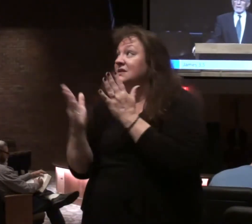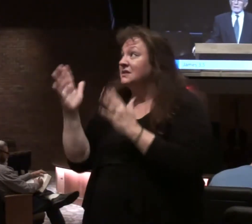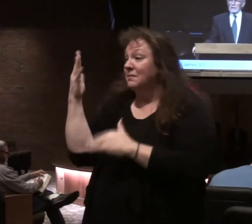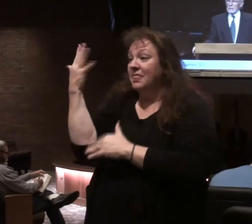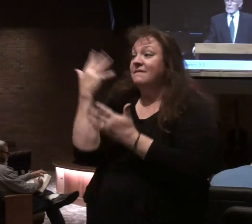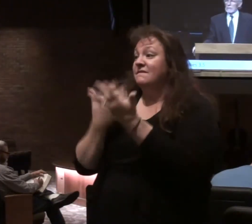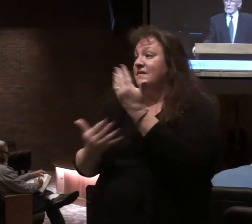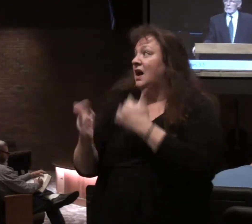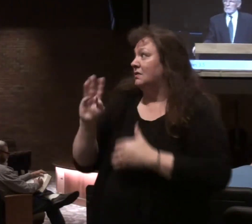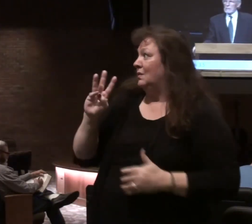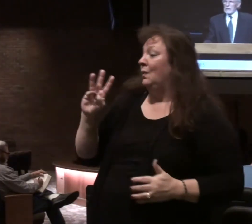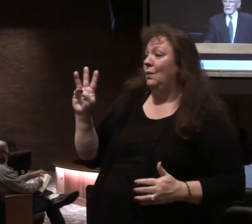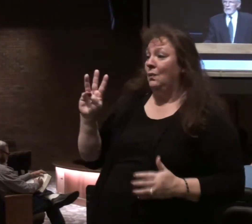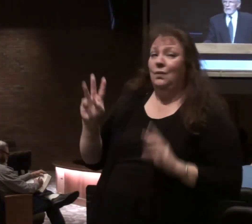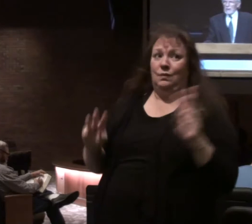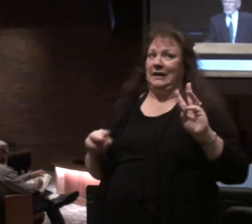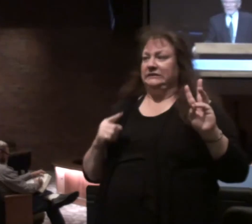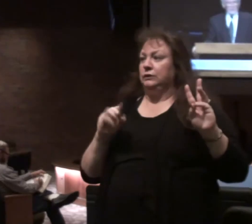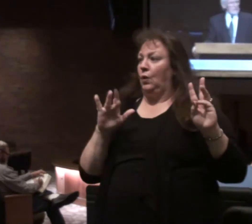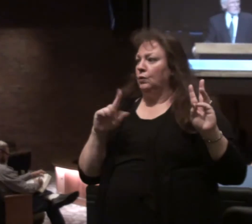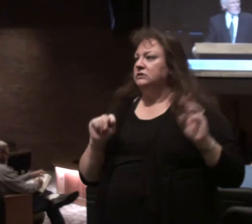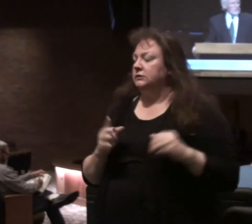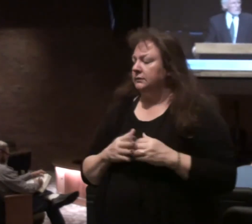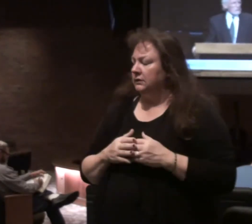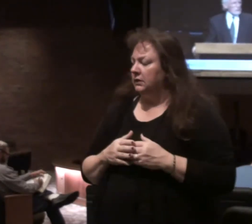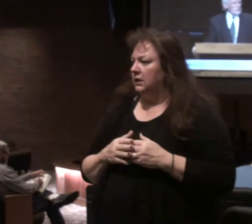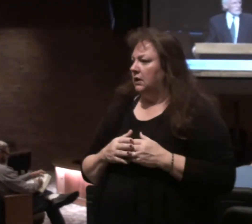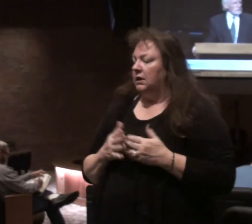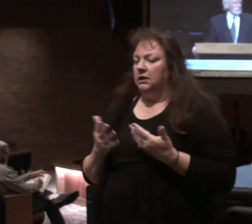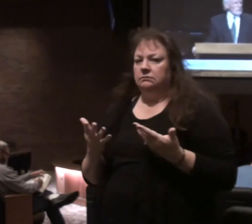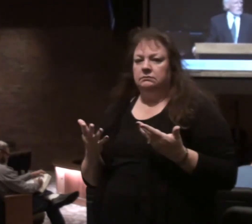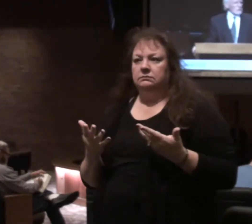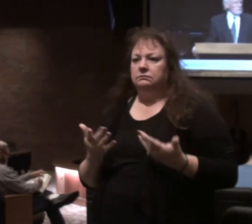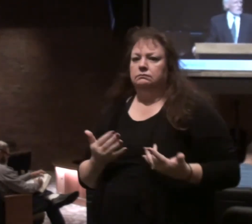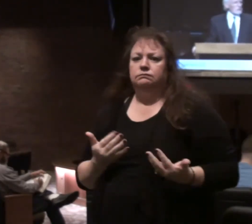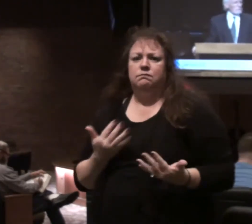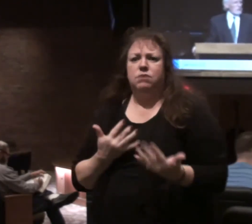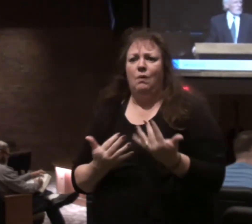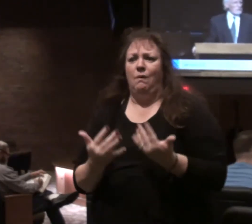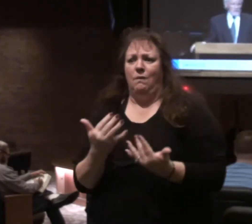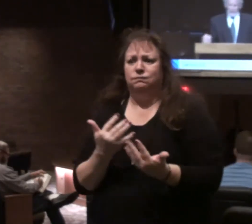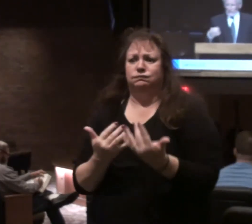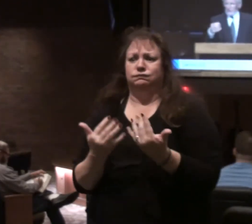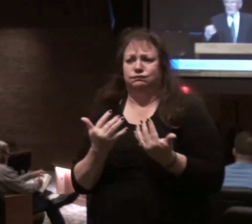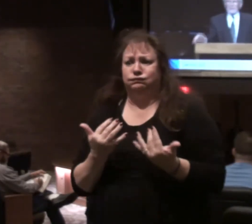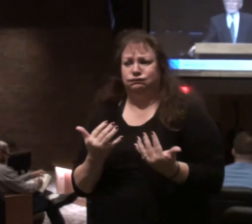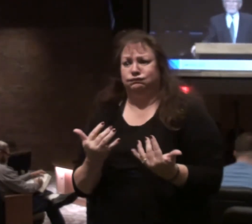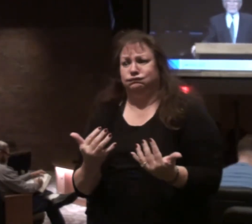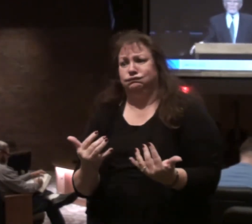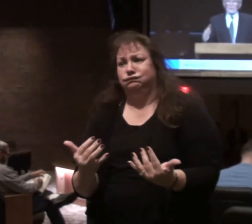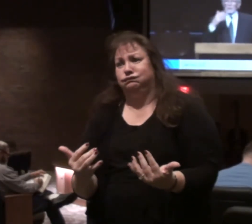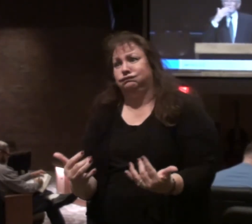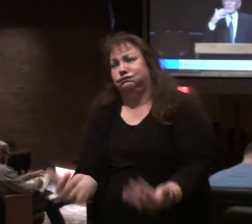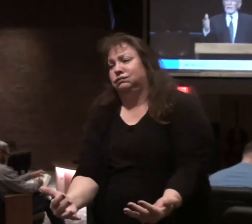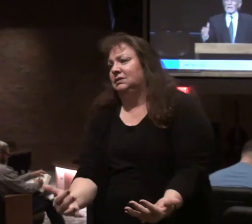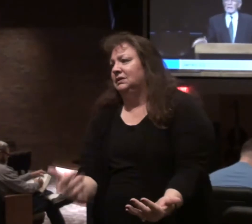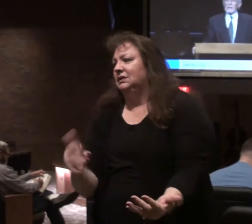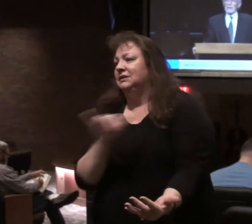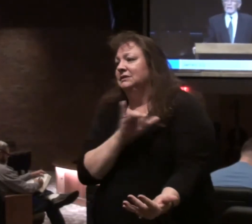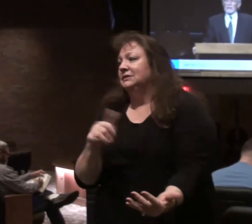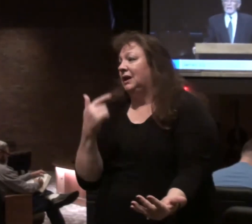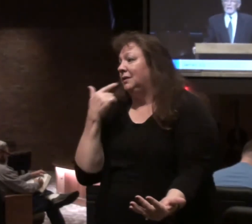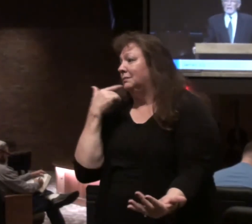fires, particularly on the West Coast. And they just burn and burn and burn. And that's what the tongue's